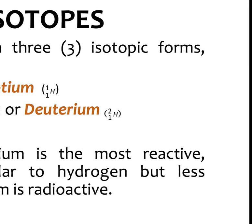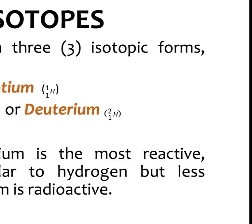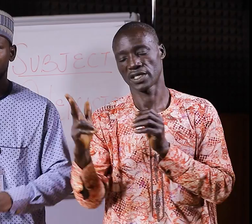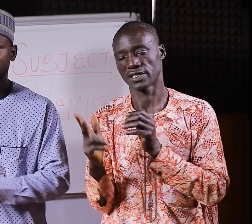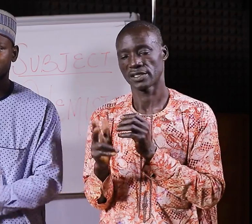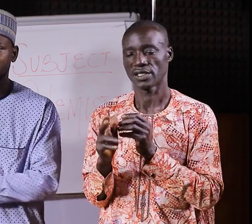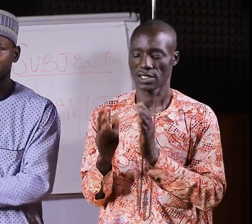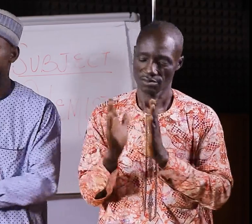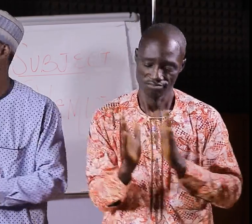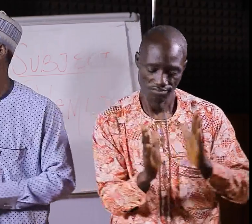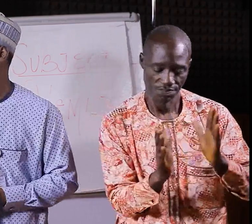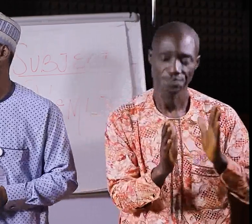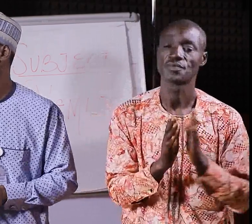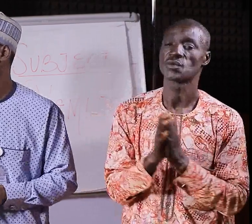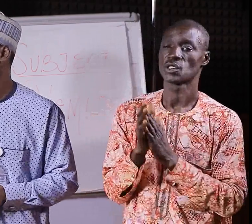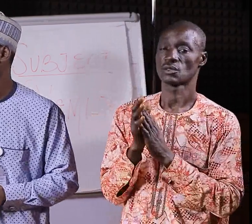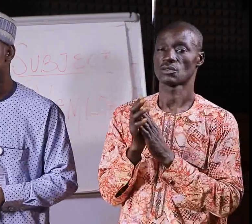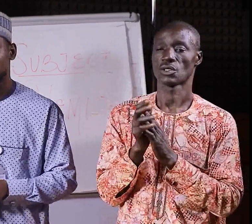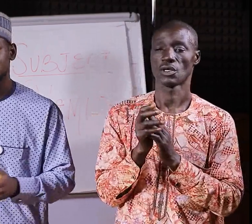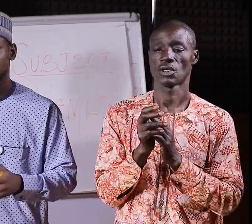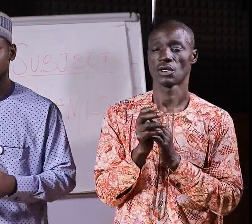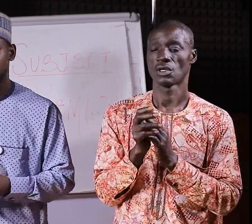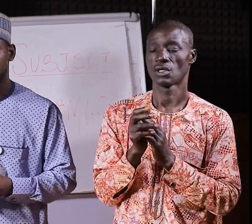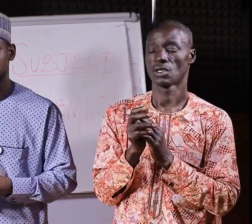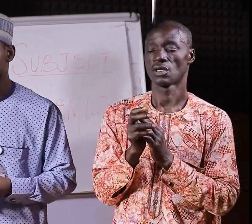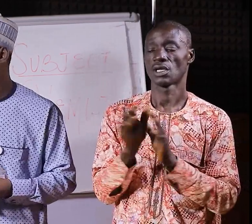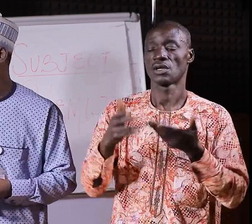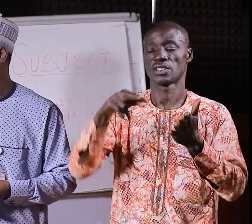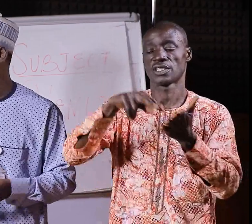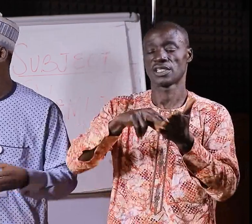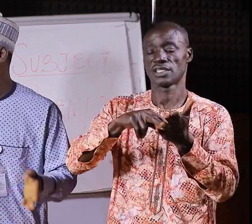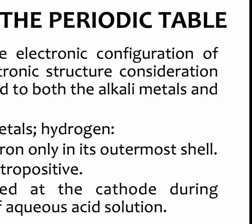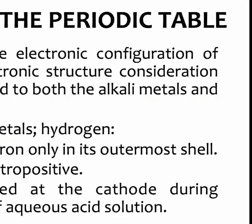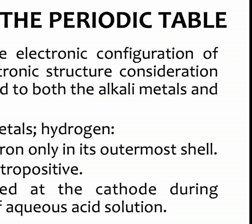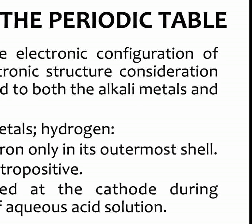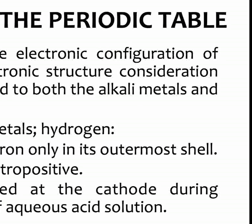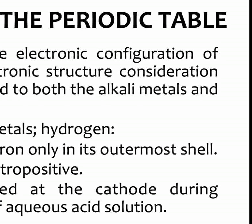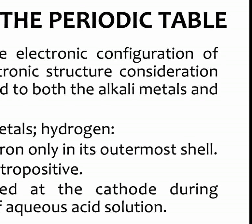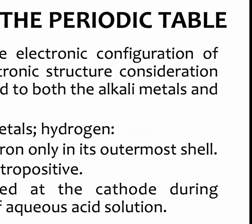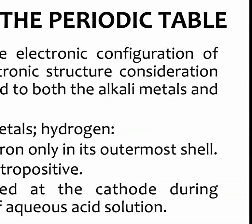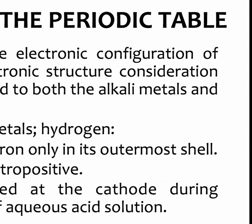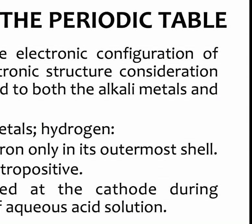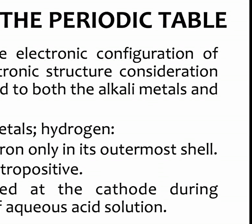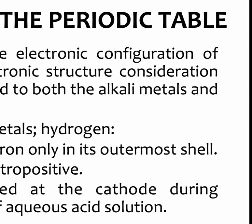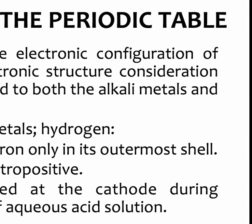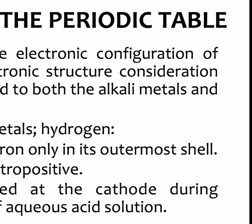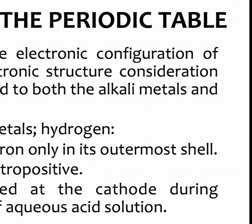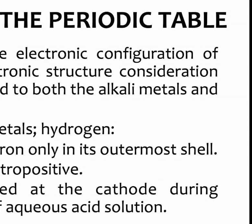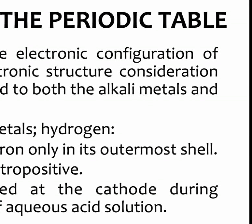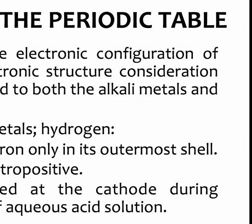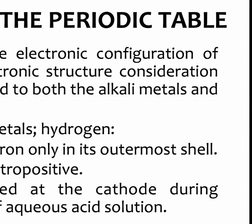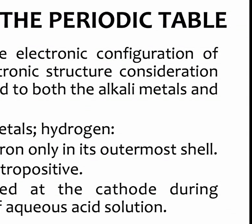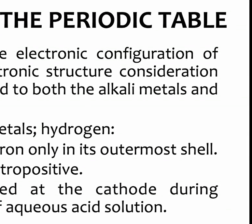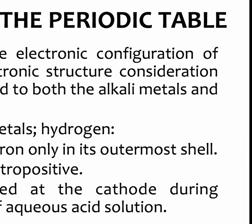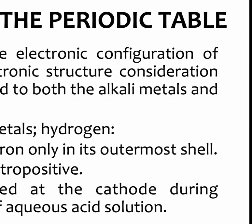3, respectively. Position in the electrochemical series, we agree that it can be placed under group 1